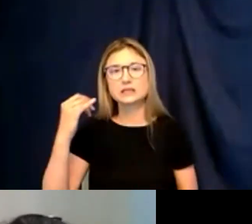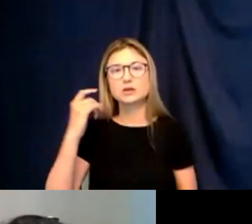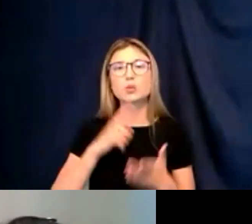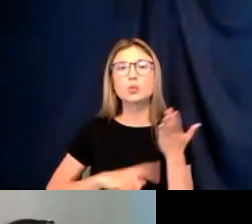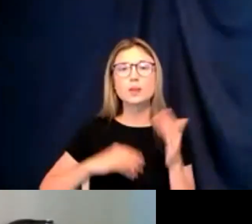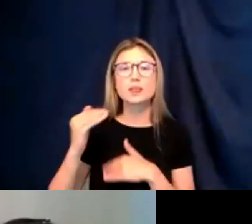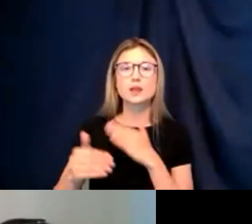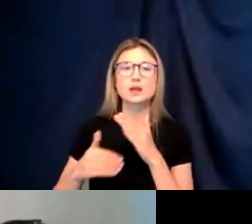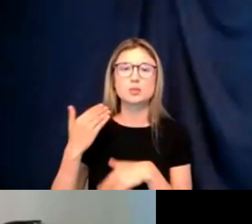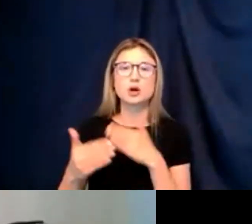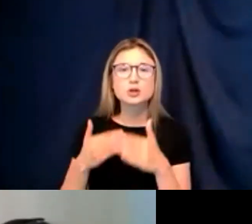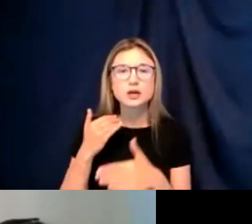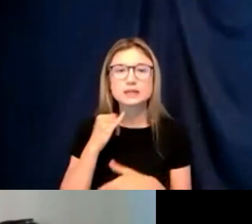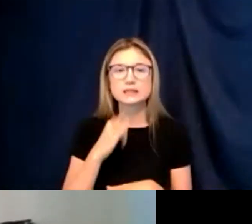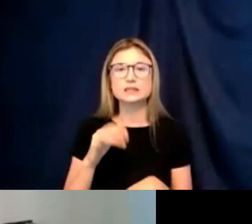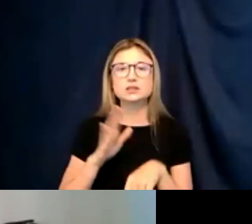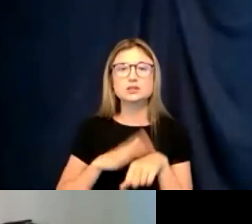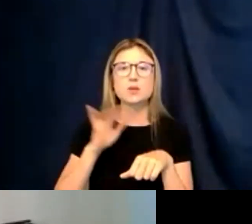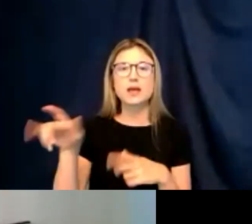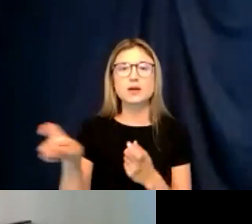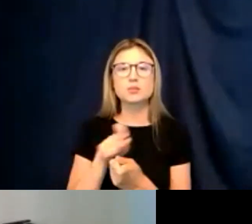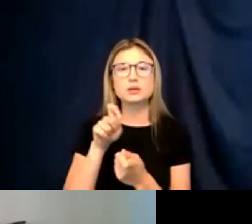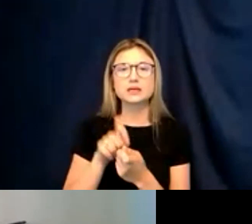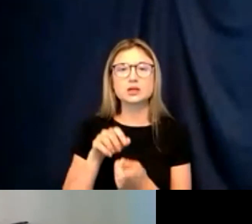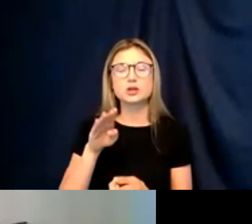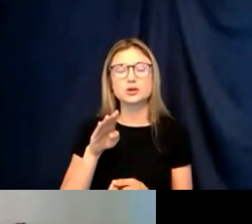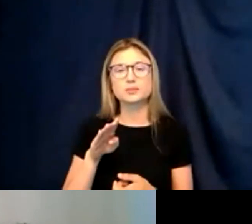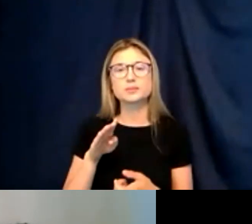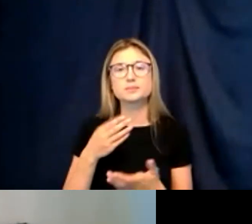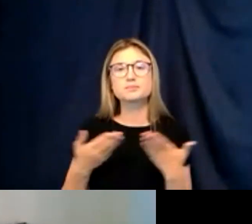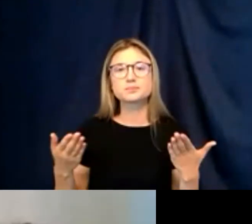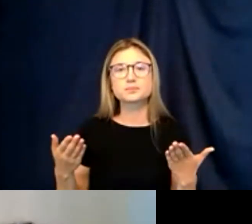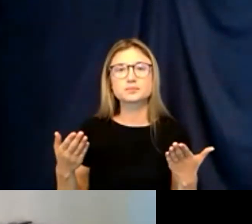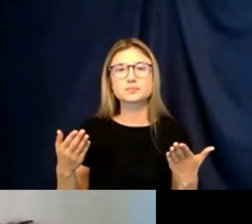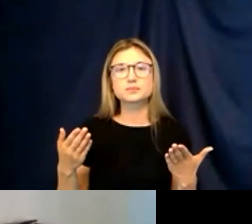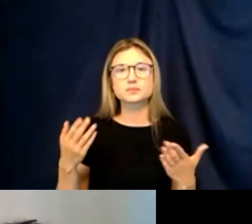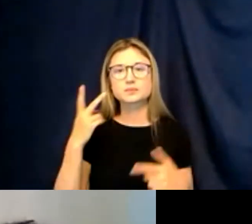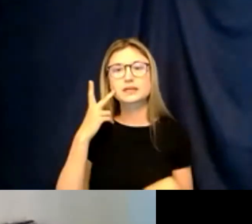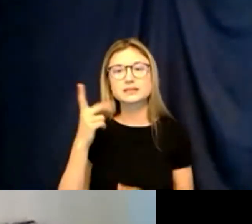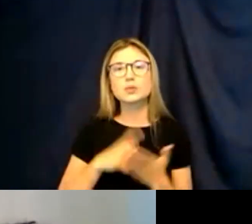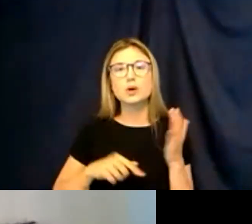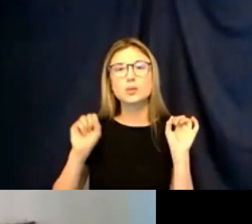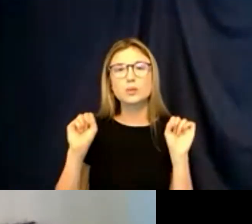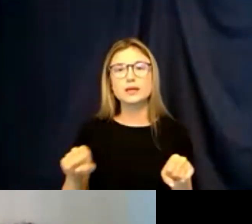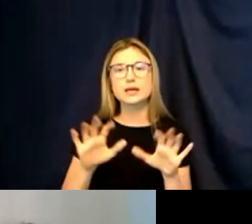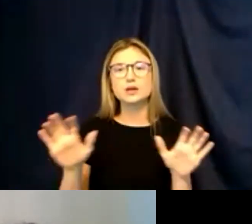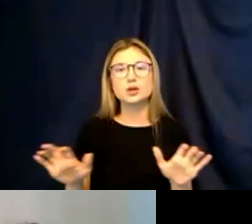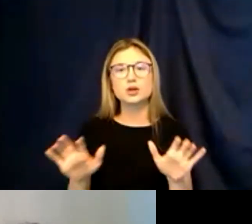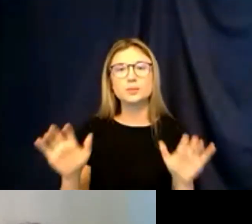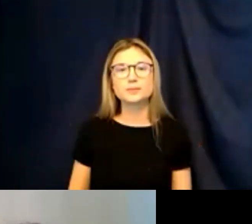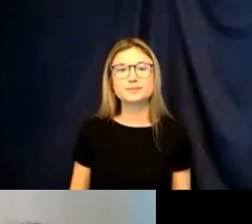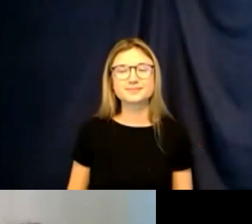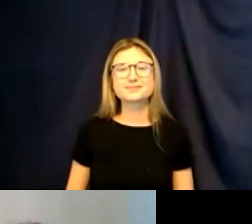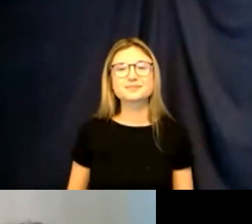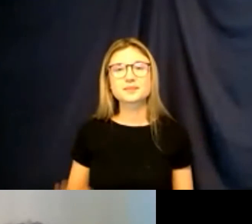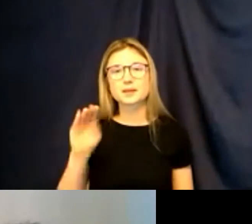progress is on that particular thing. Yeah. And see what needs to be done. Yeah, that's a good point, Lynette.